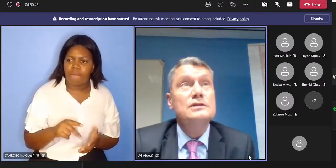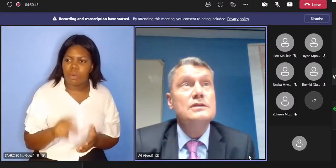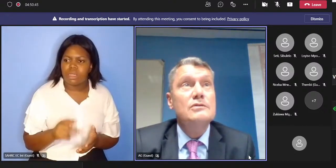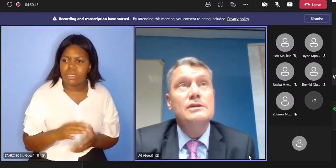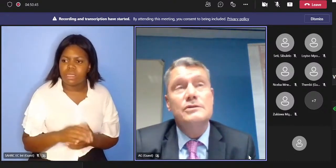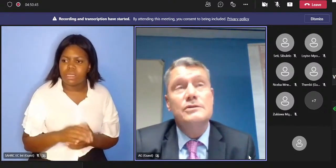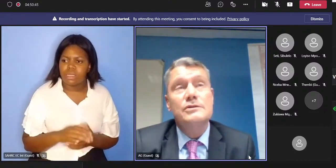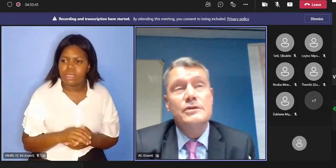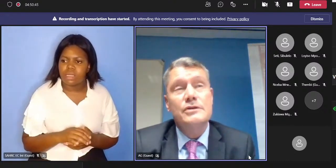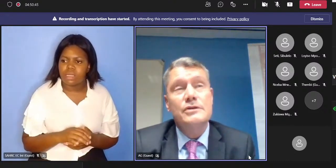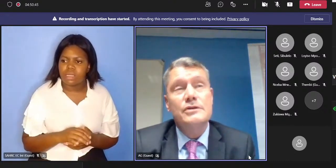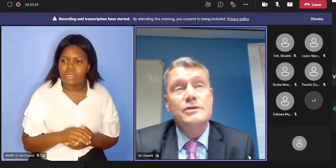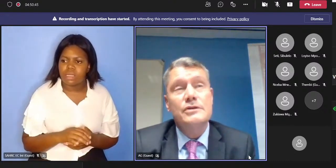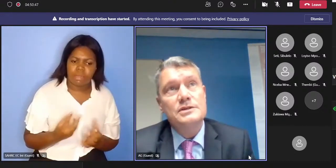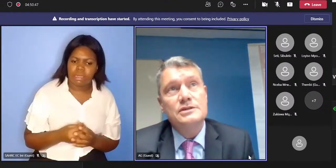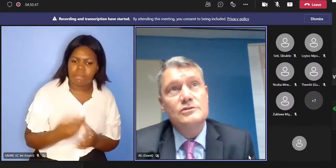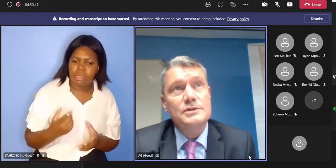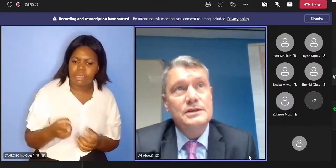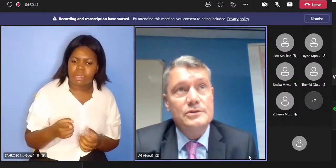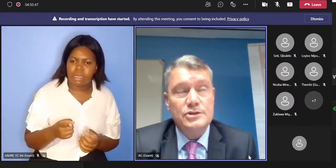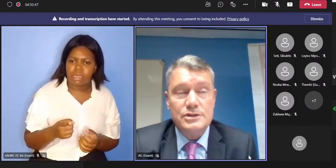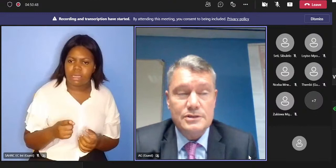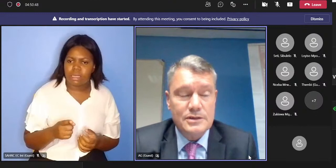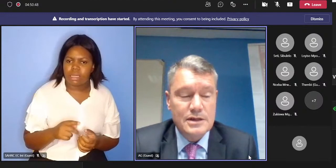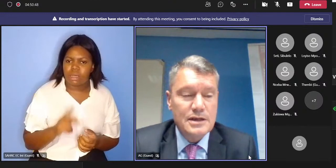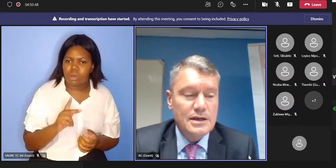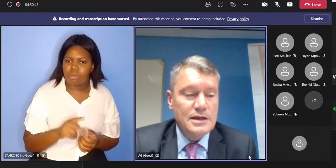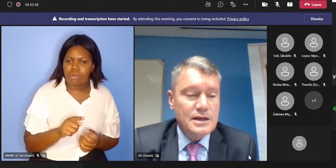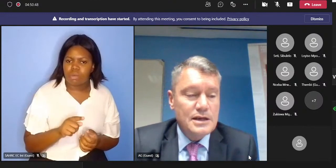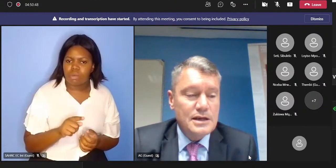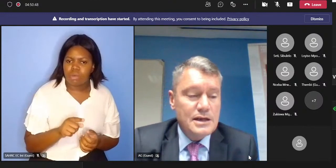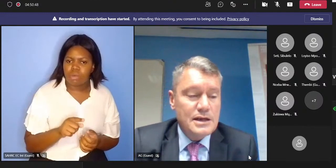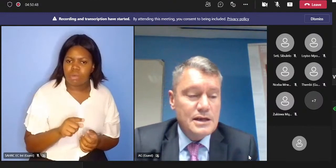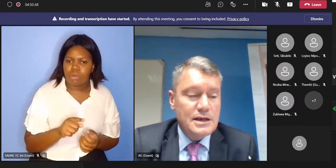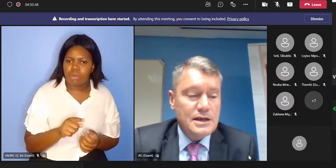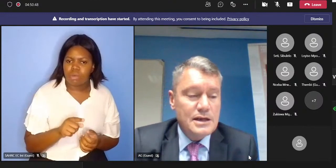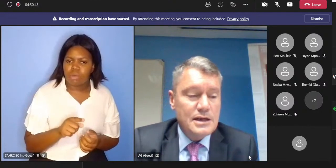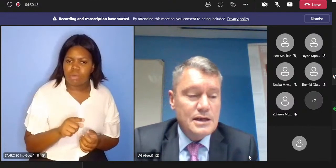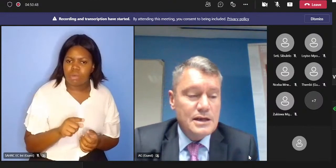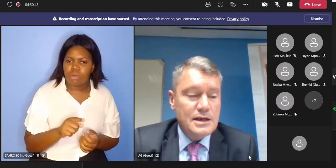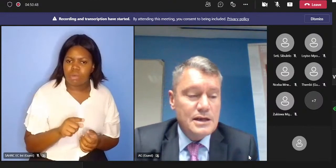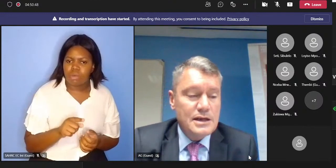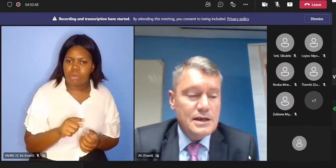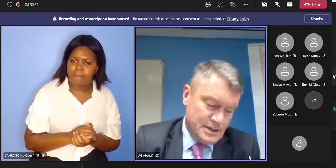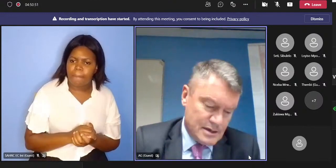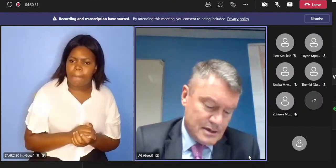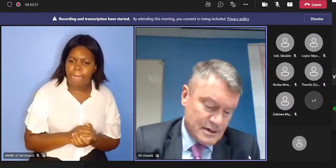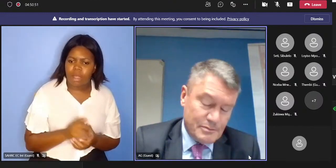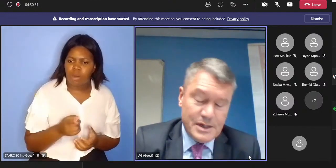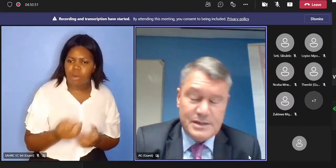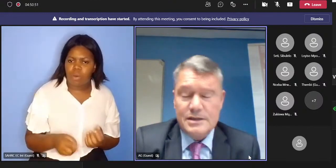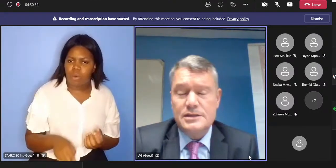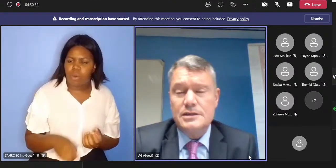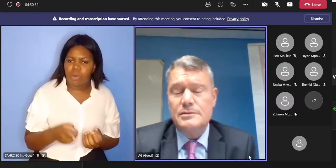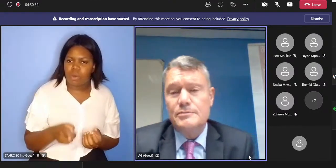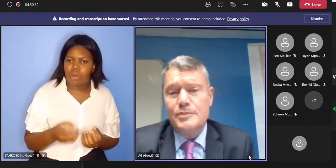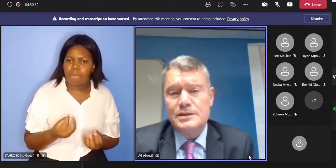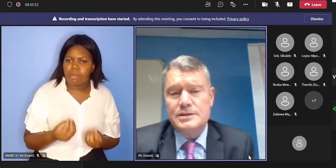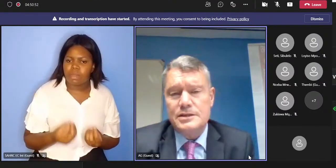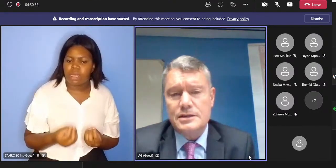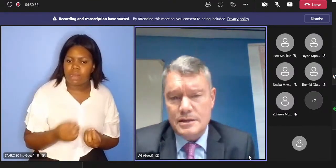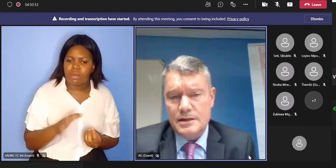It only requires, let's say, the person to be a Christian. And now this learner is admitted,